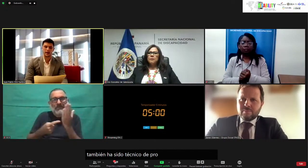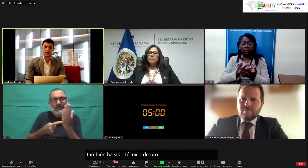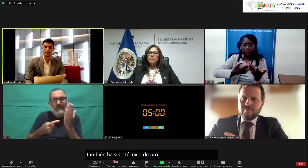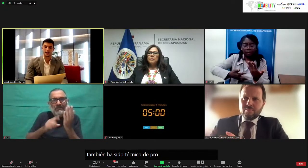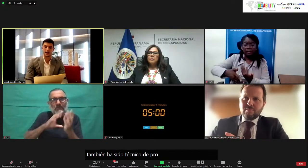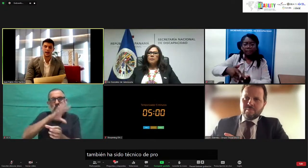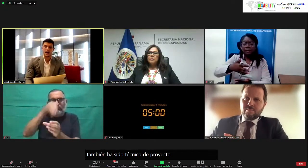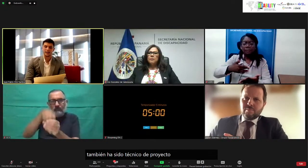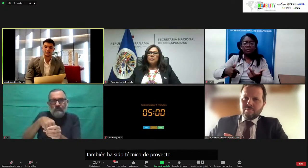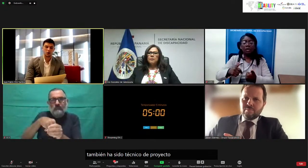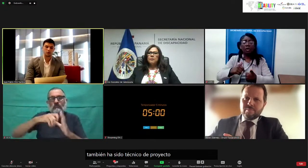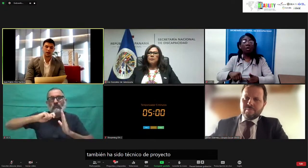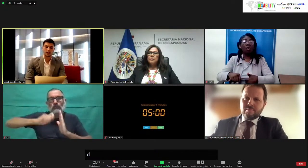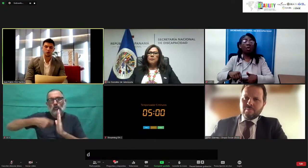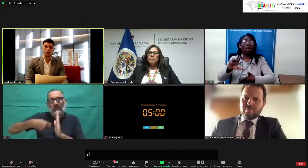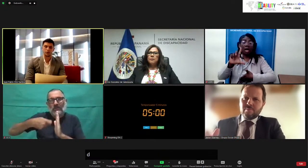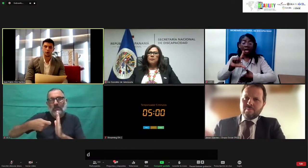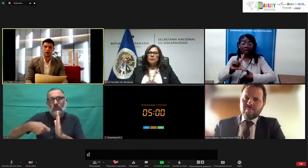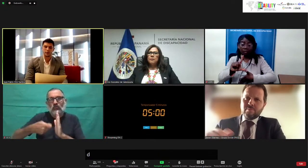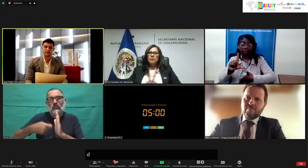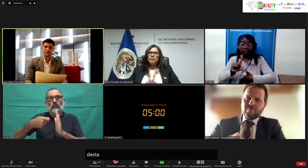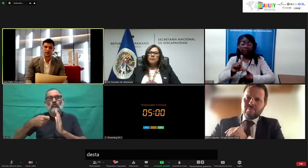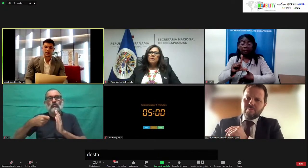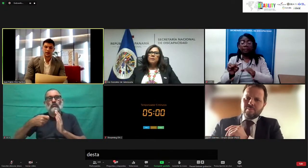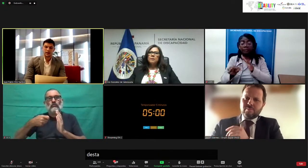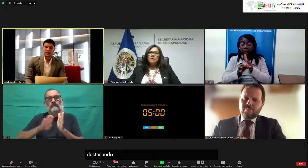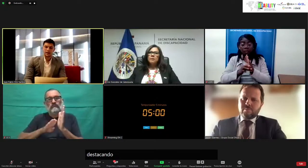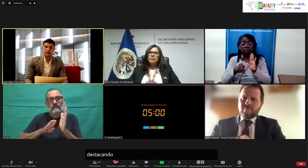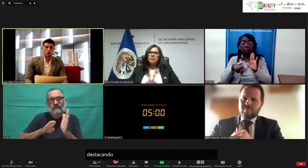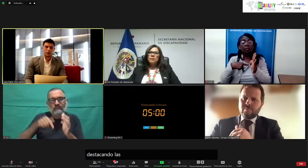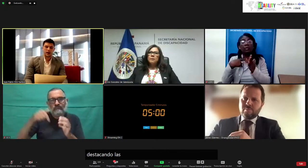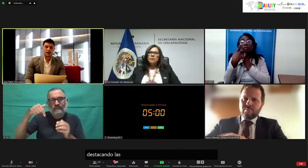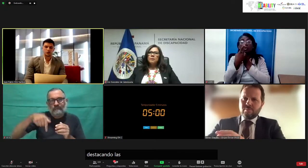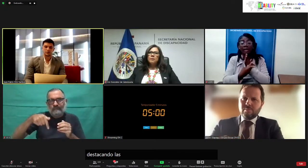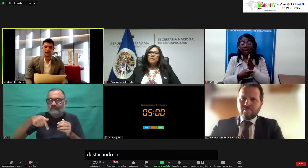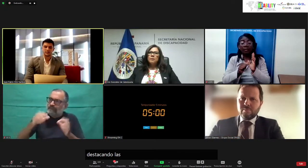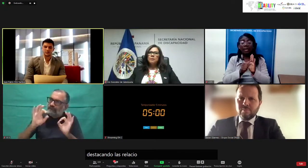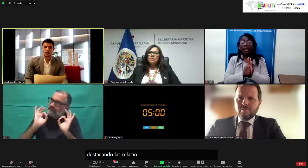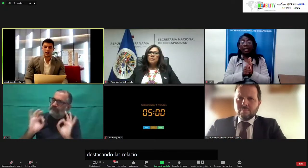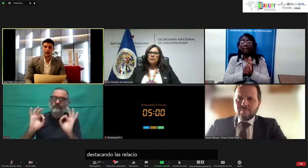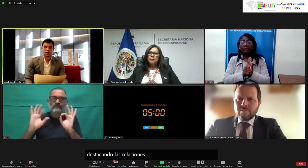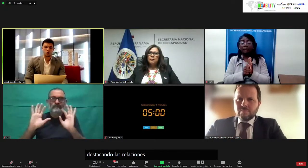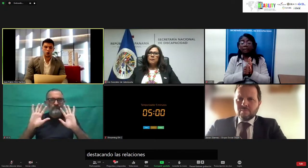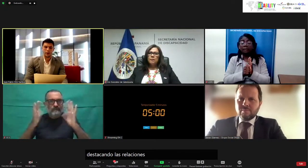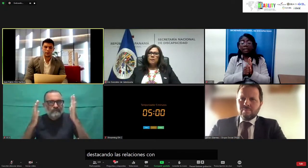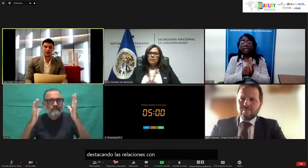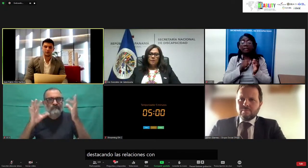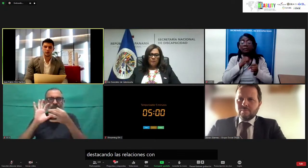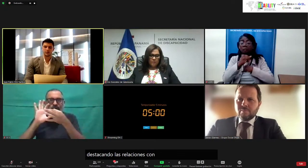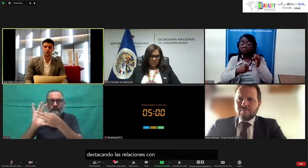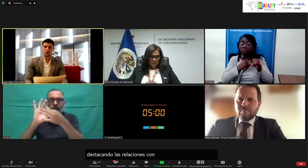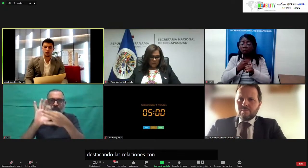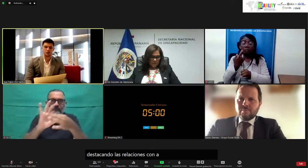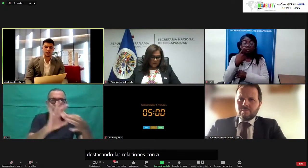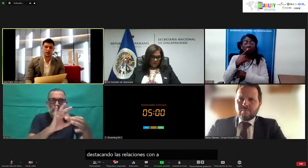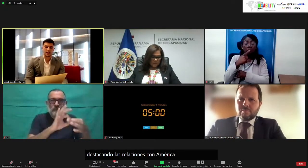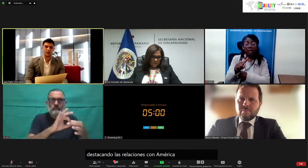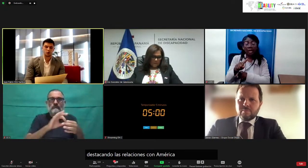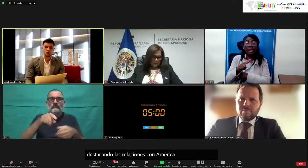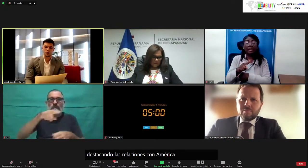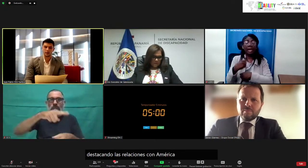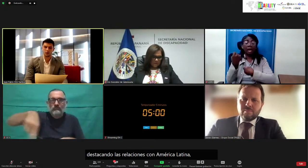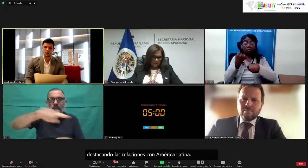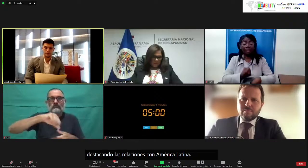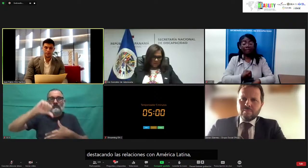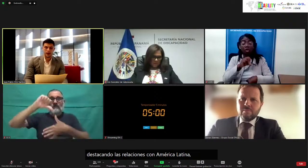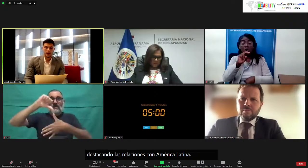highlighting the relations with latin america as well as program technician for transnational cooperation in